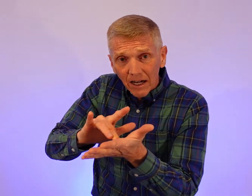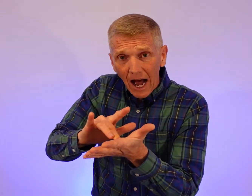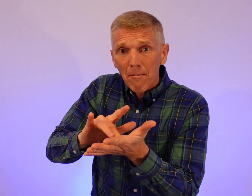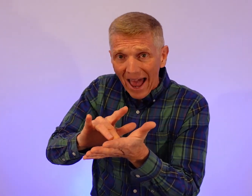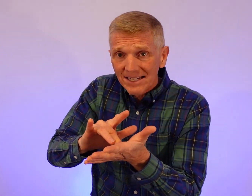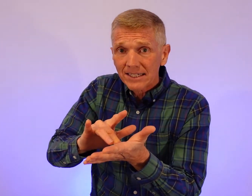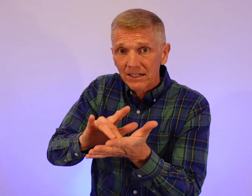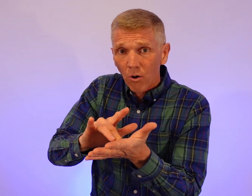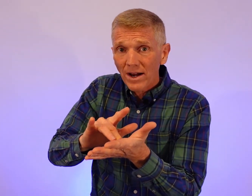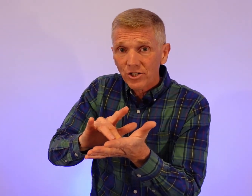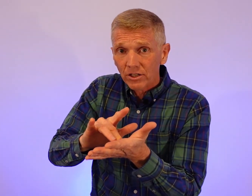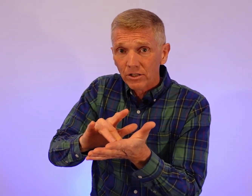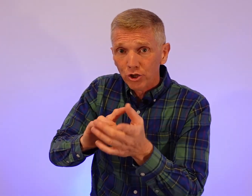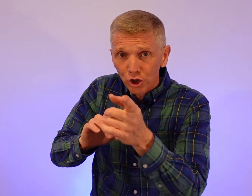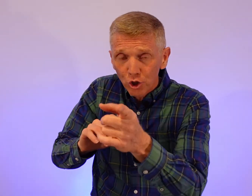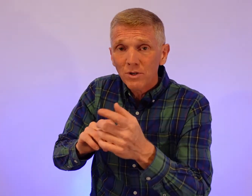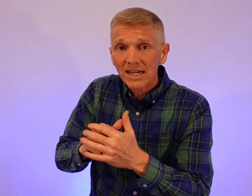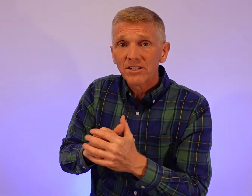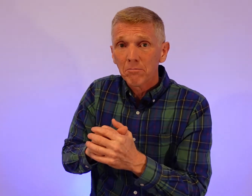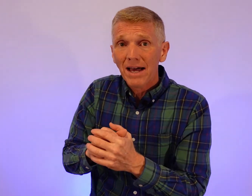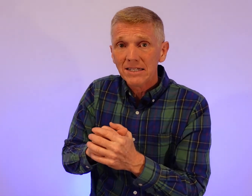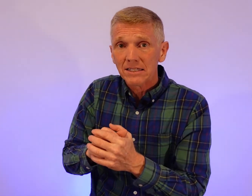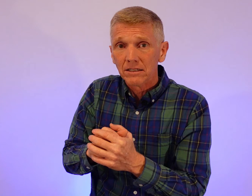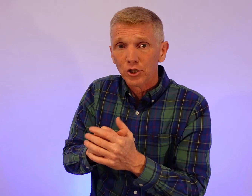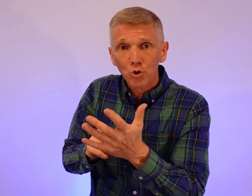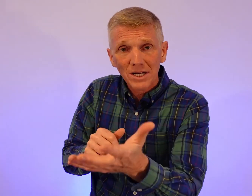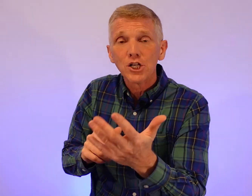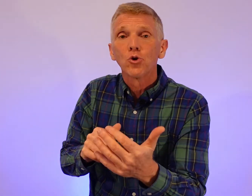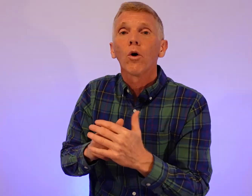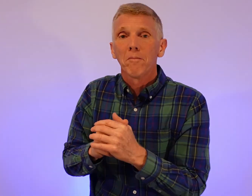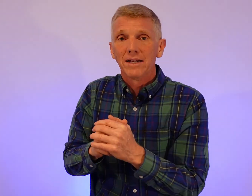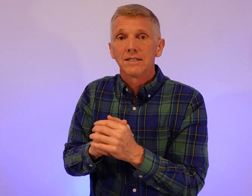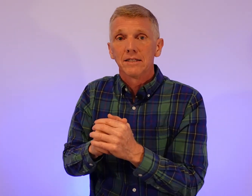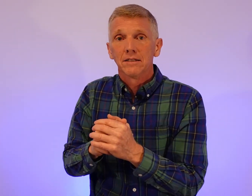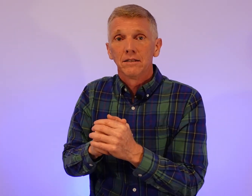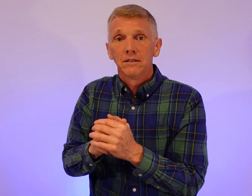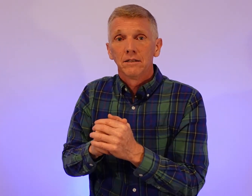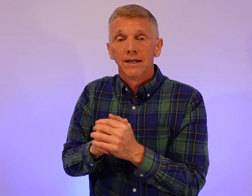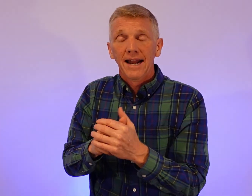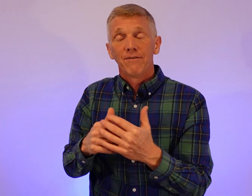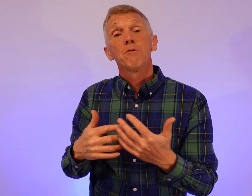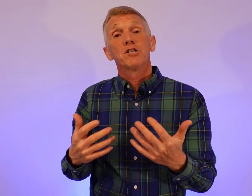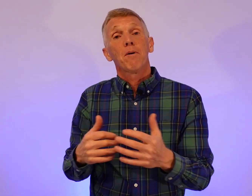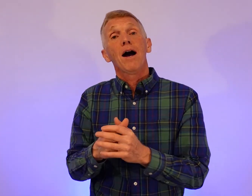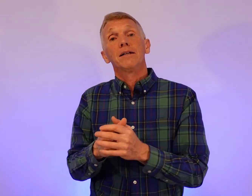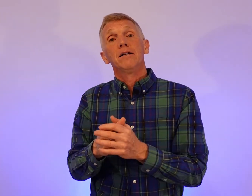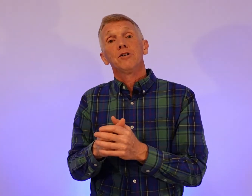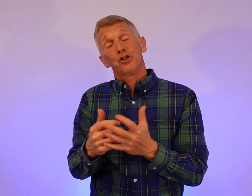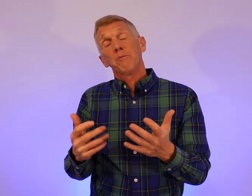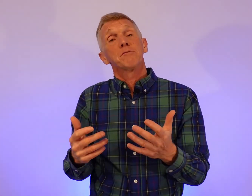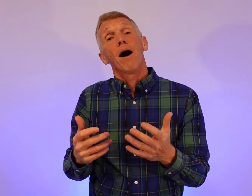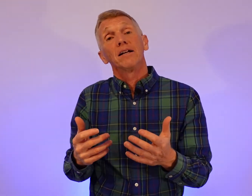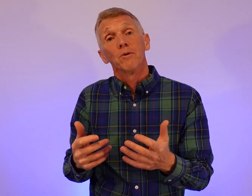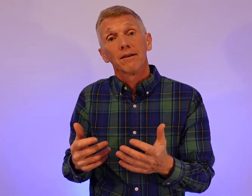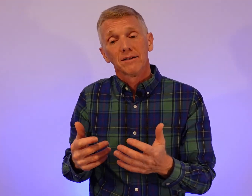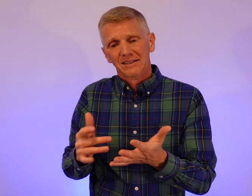I'm asking a question. Do you need some medicine? Do you need your medicine? And if he responded, she responded with,